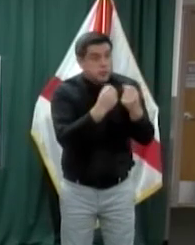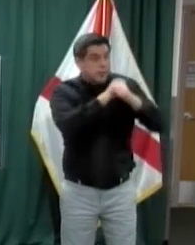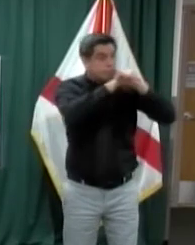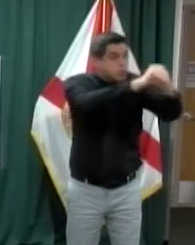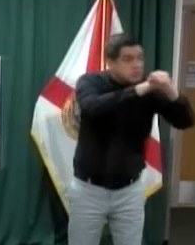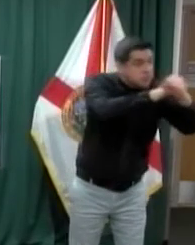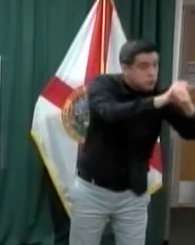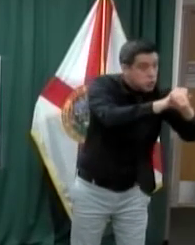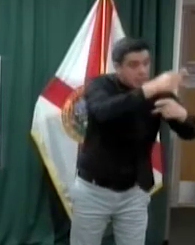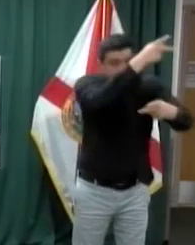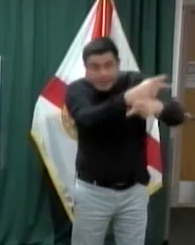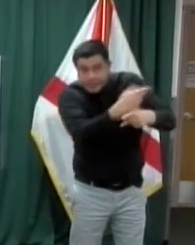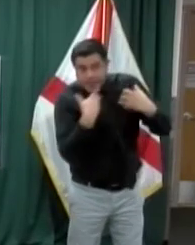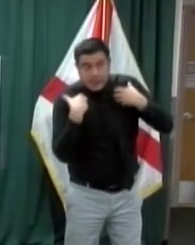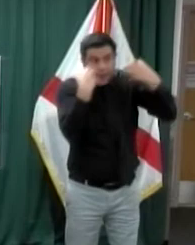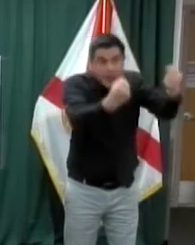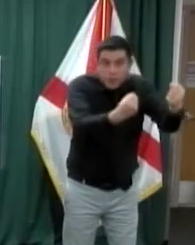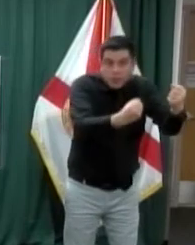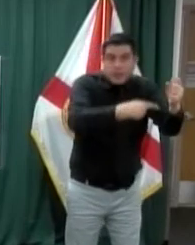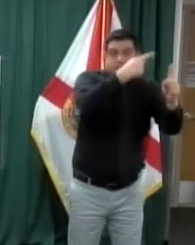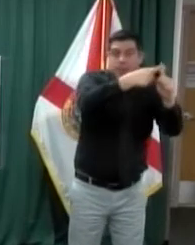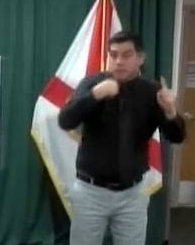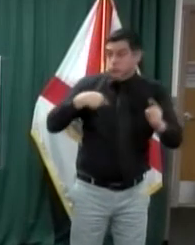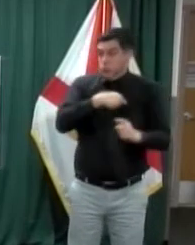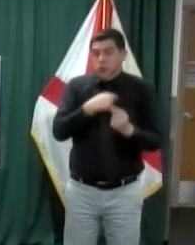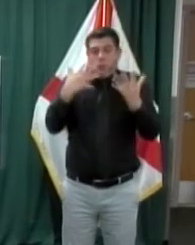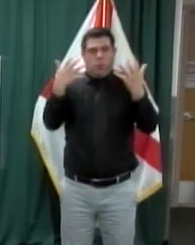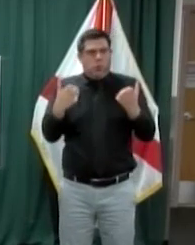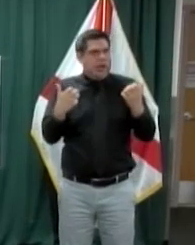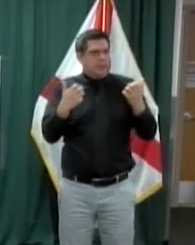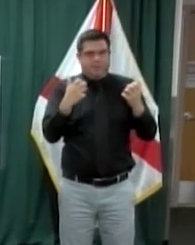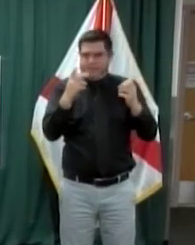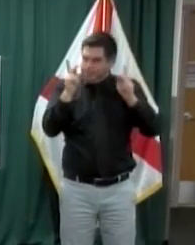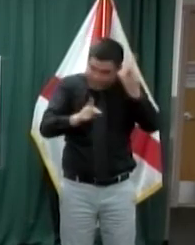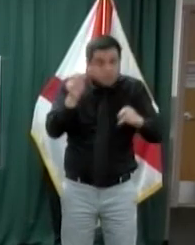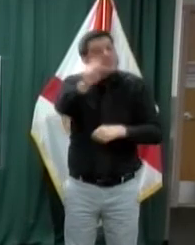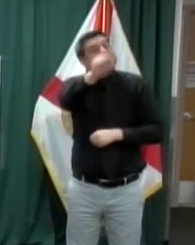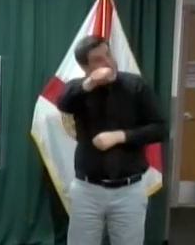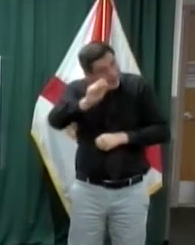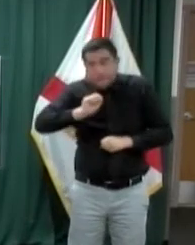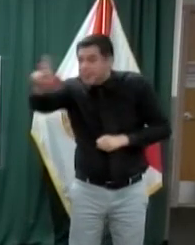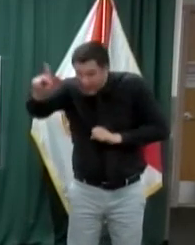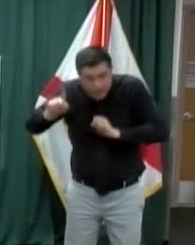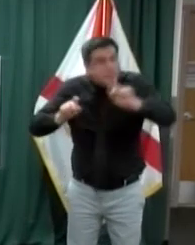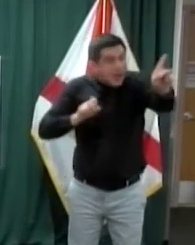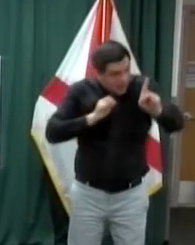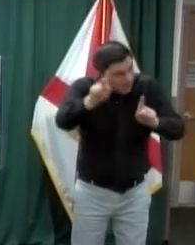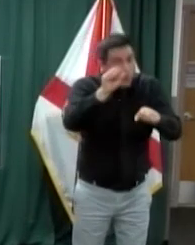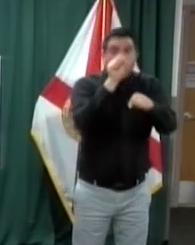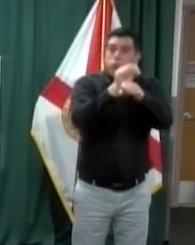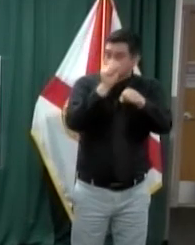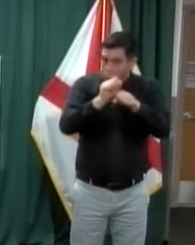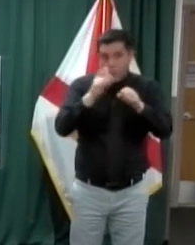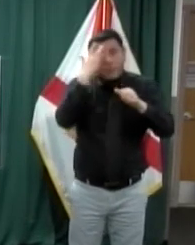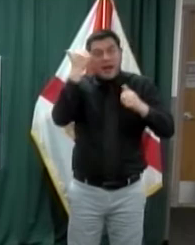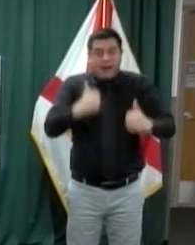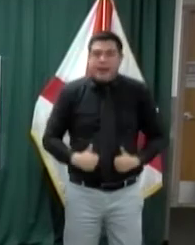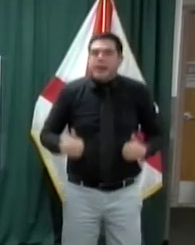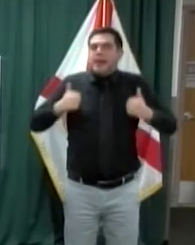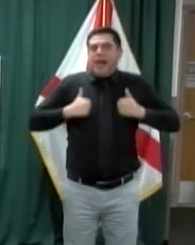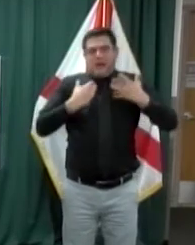work as we possibly can. But health is going to be the key, and we're going to watch the data and follow the numbers, and we'll be guided by that